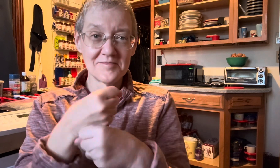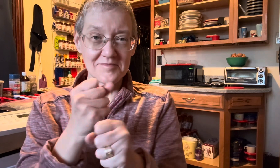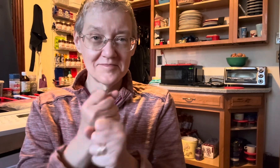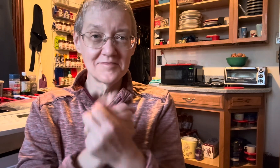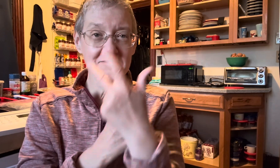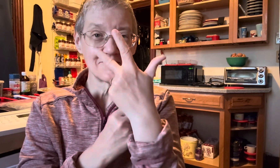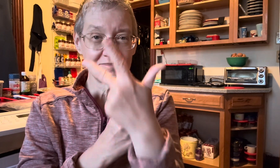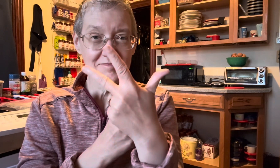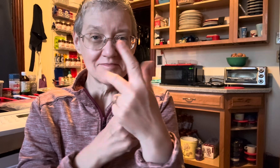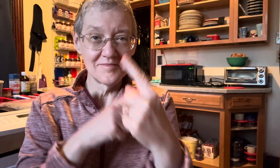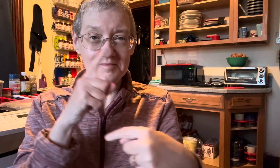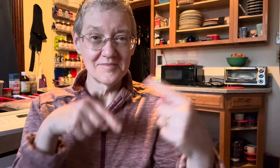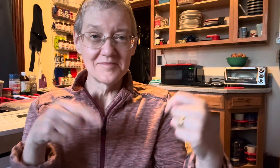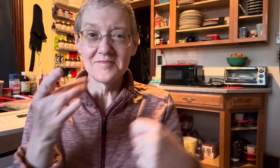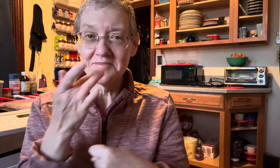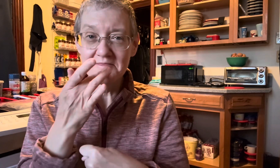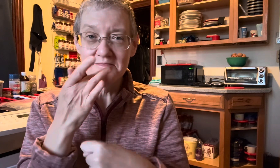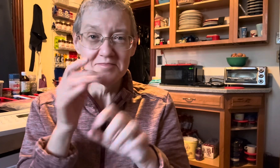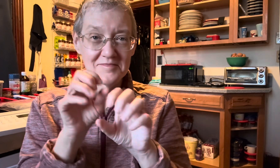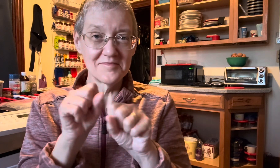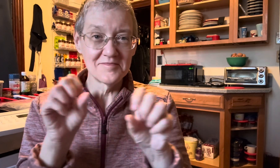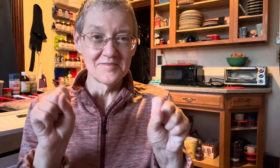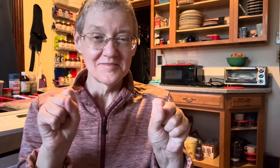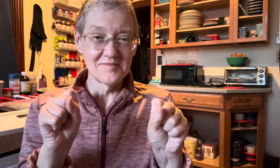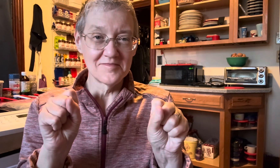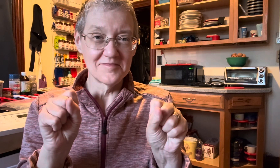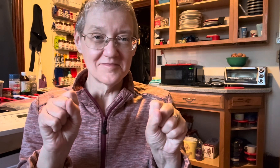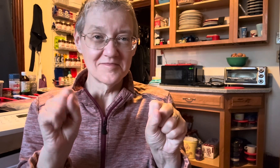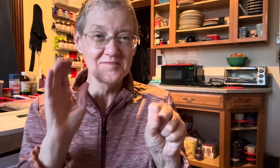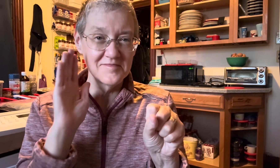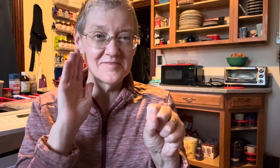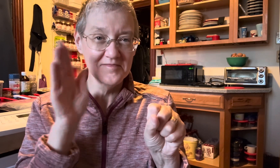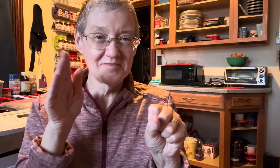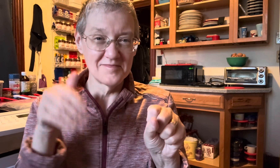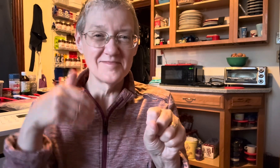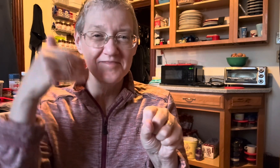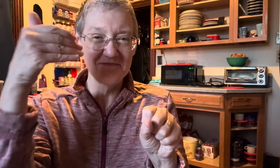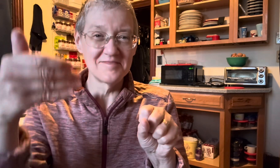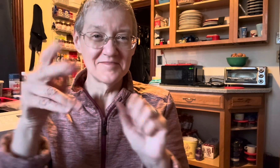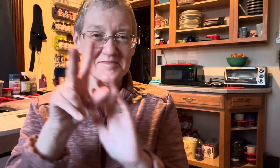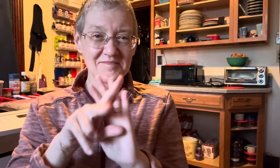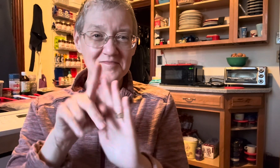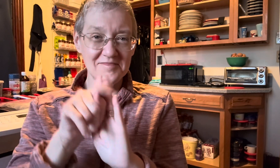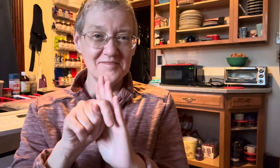And I will be making 3 videos, 3 different sausages.